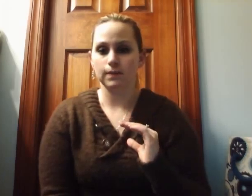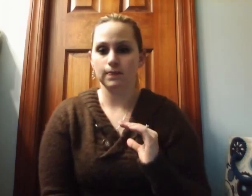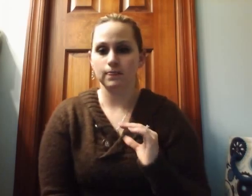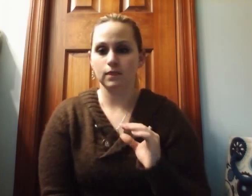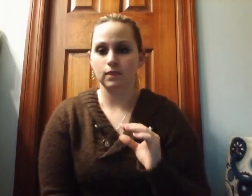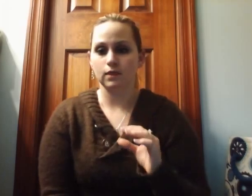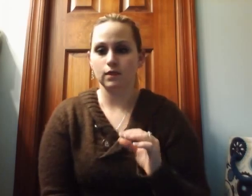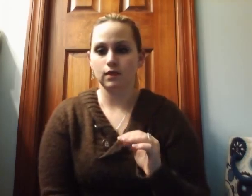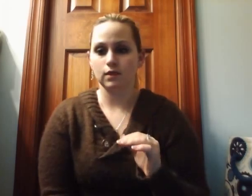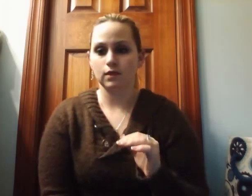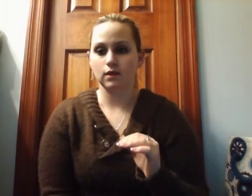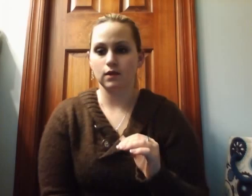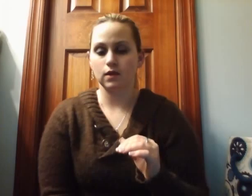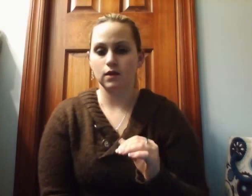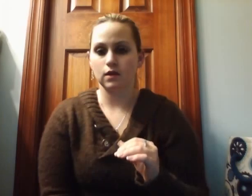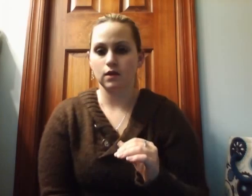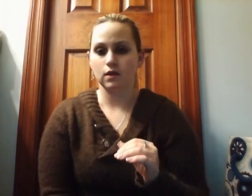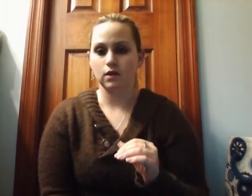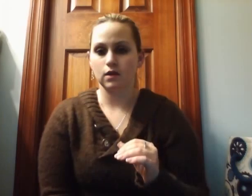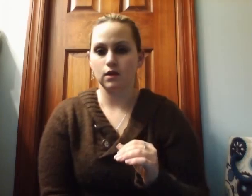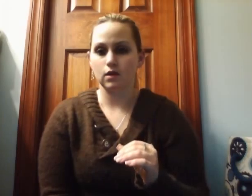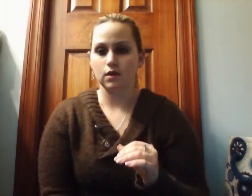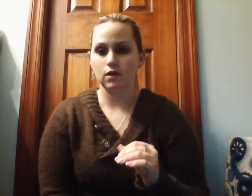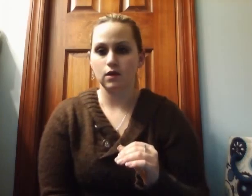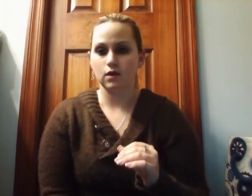you obviously know that you have to market your